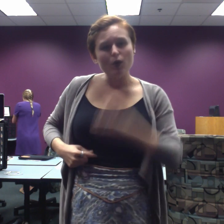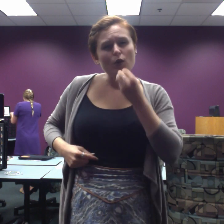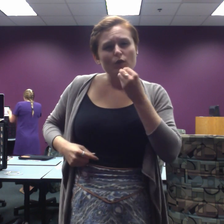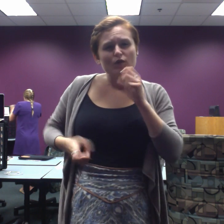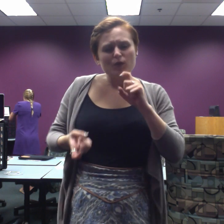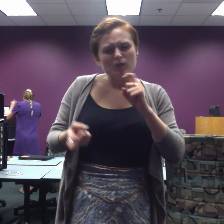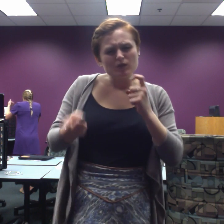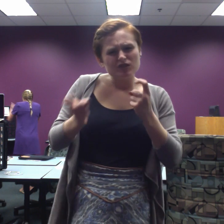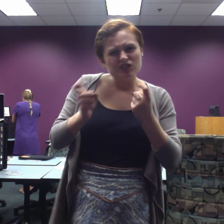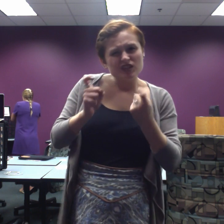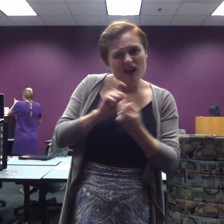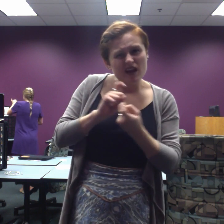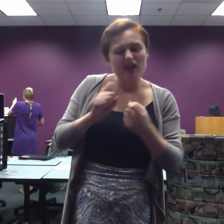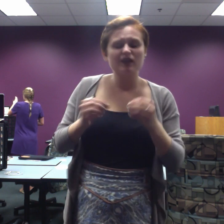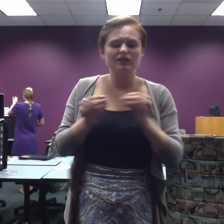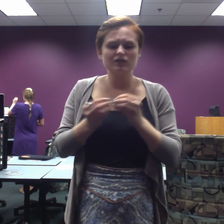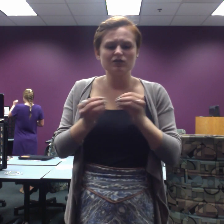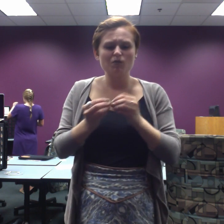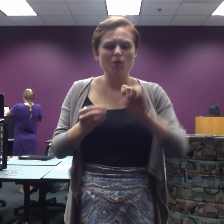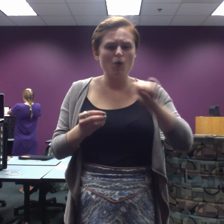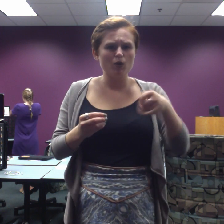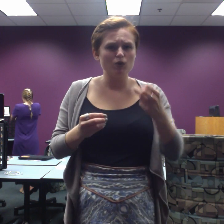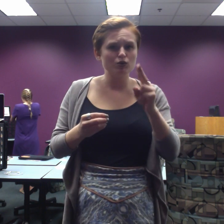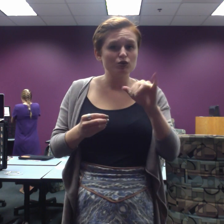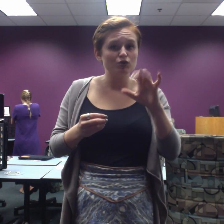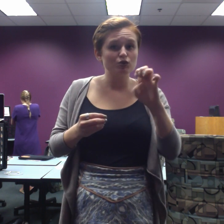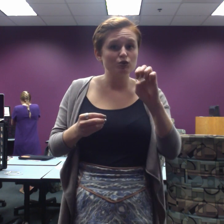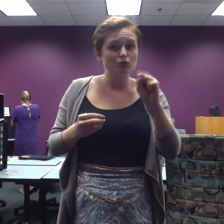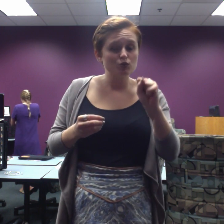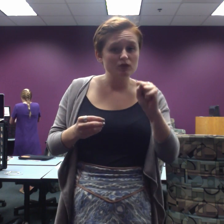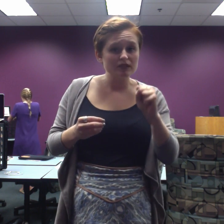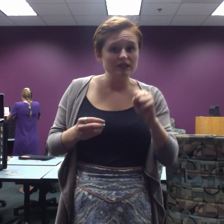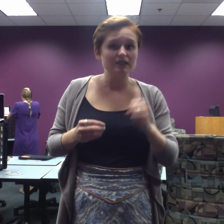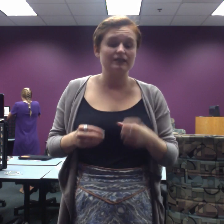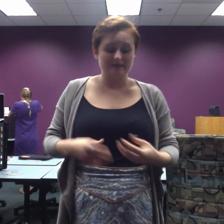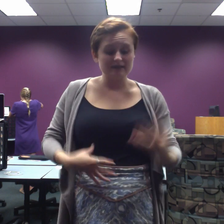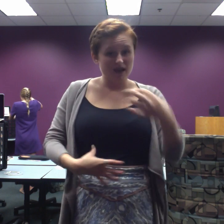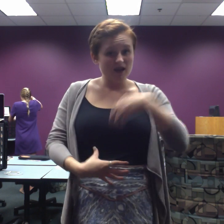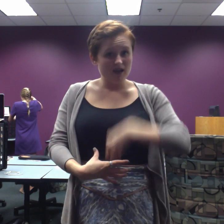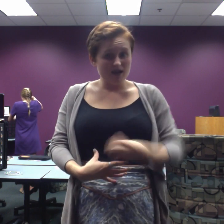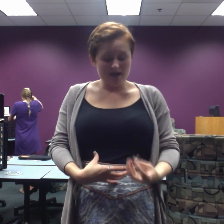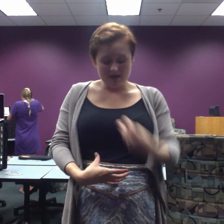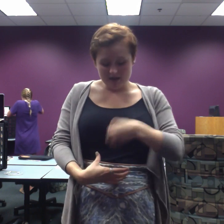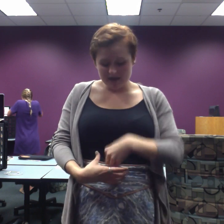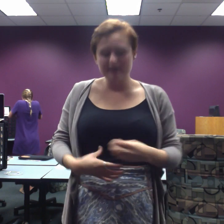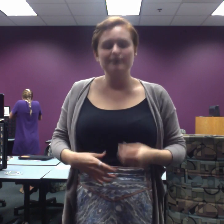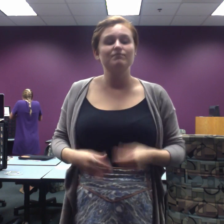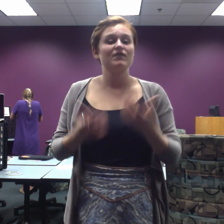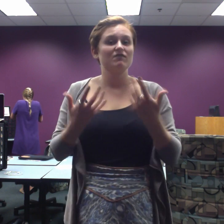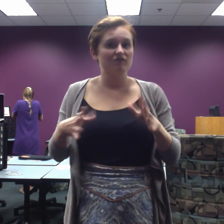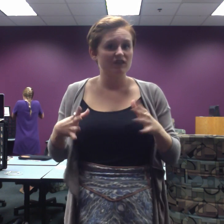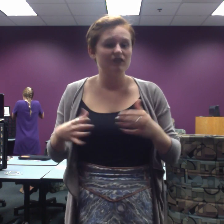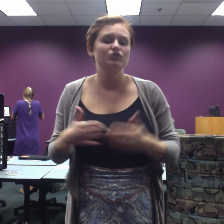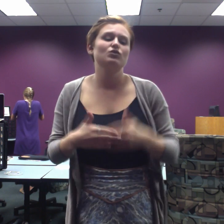the nutrients from the food pass through the walls of the intestines and go out into the bloodstream that delivers all